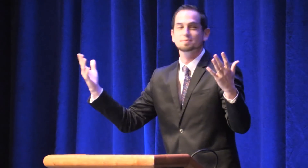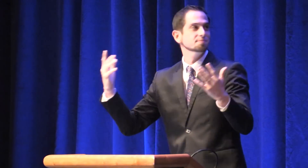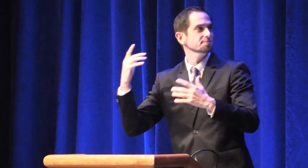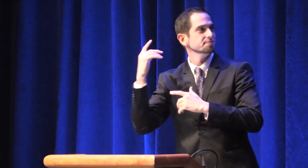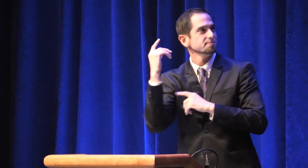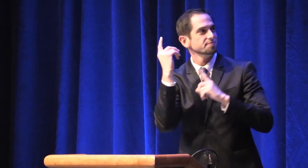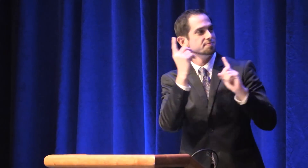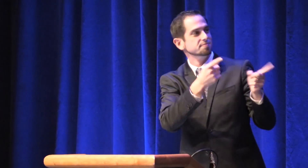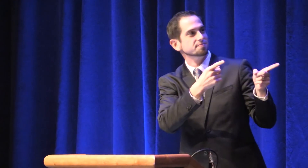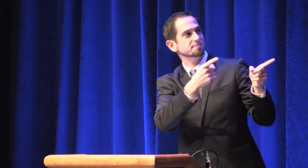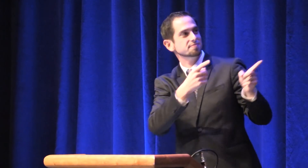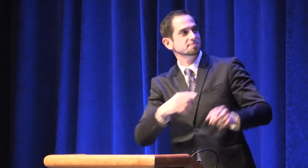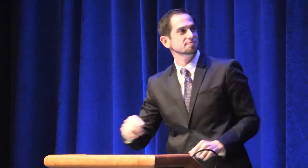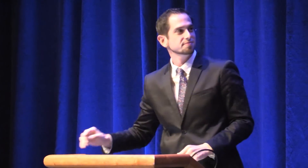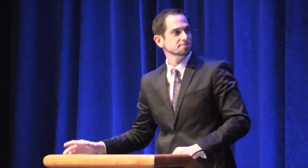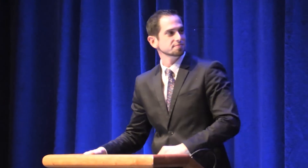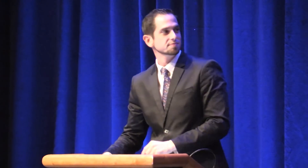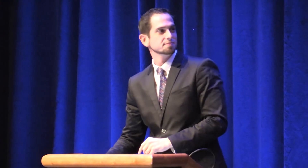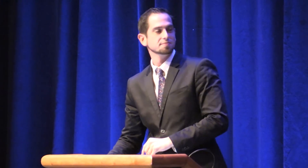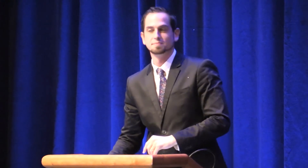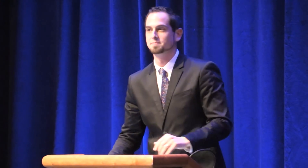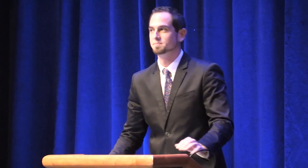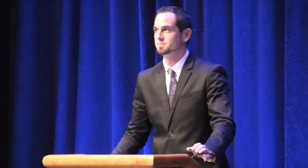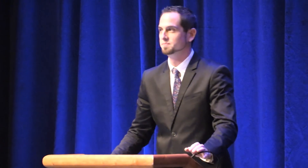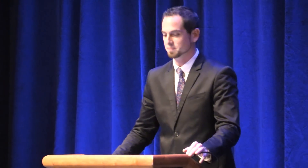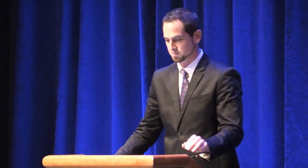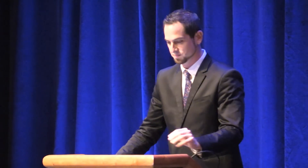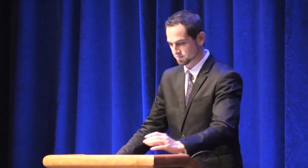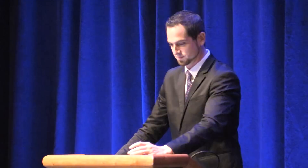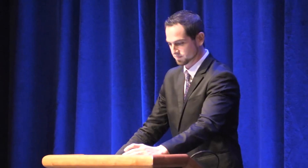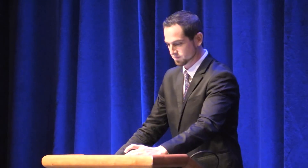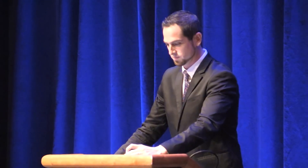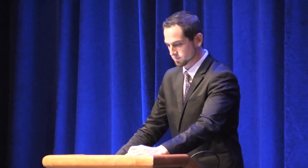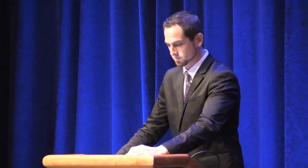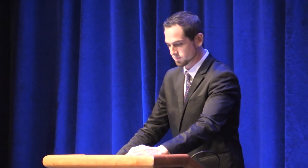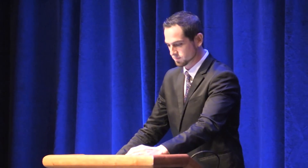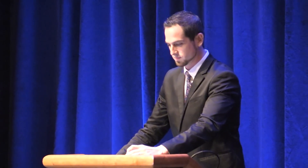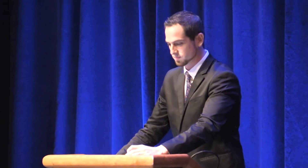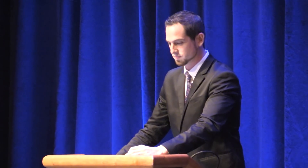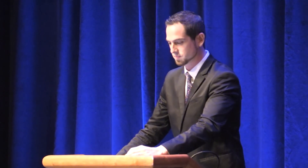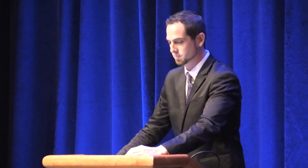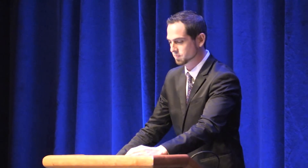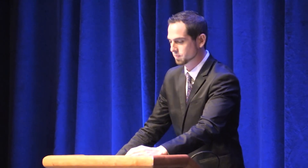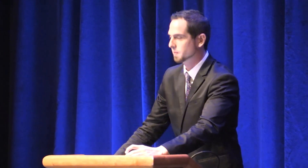So my topic for the evening is media in the deaf community.